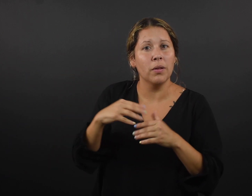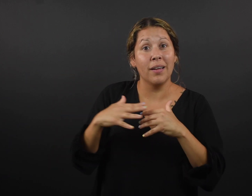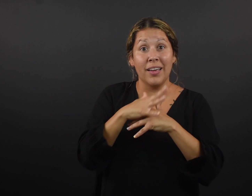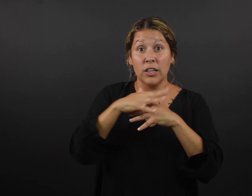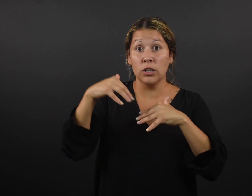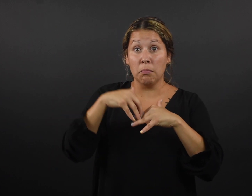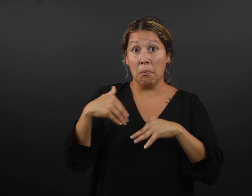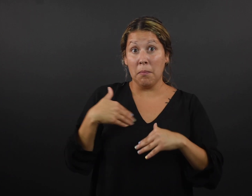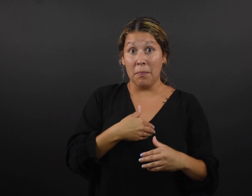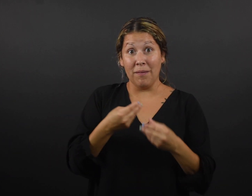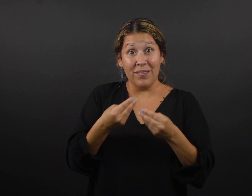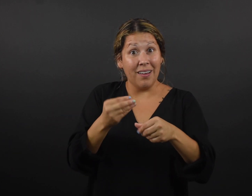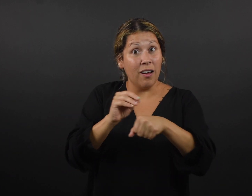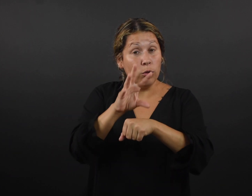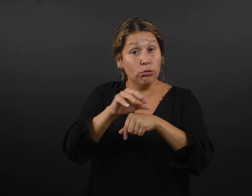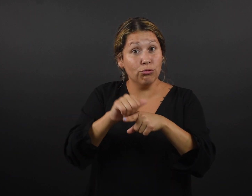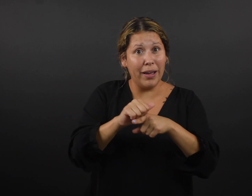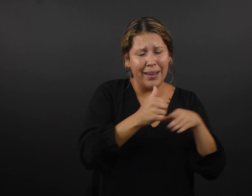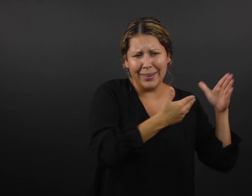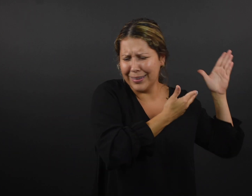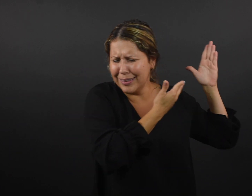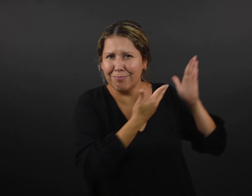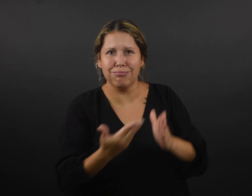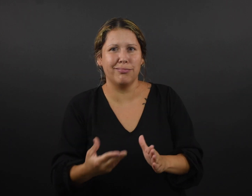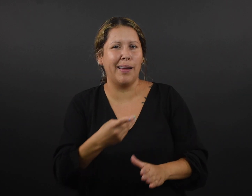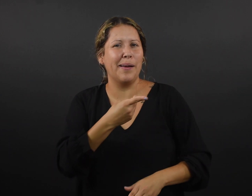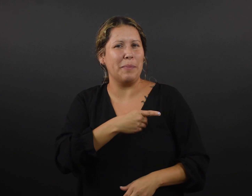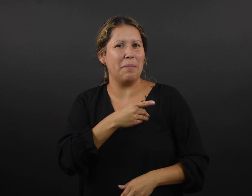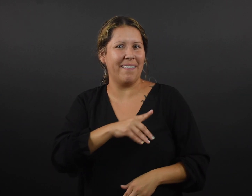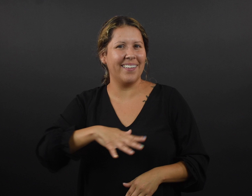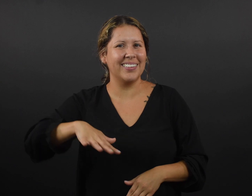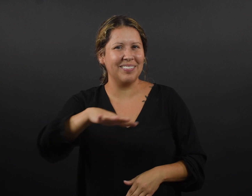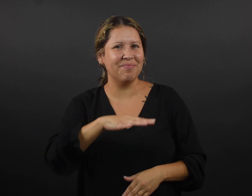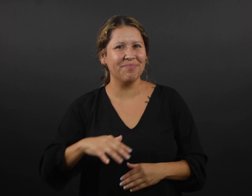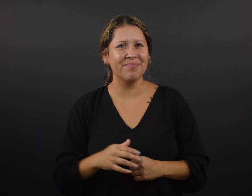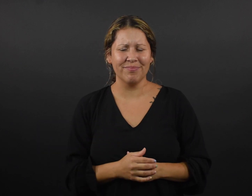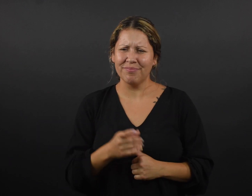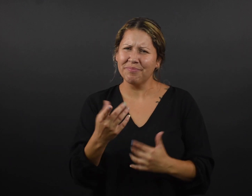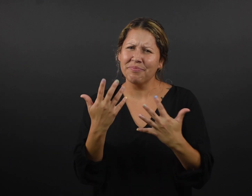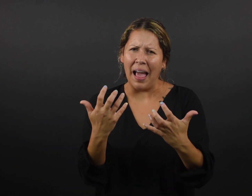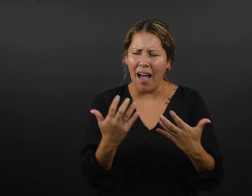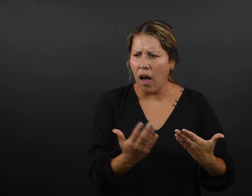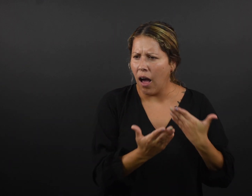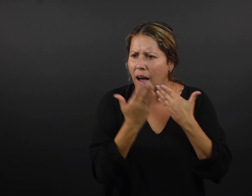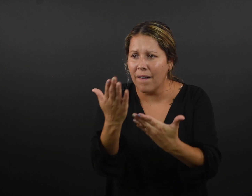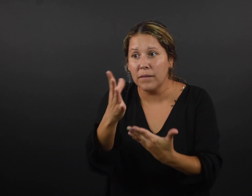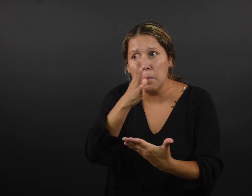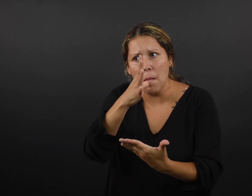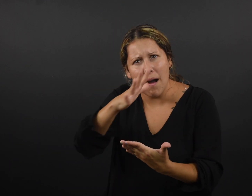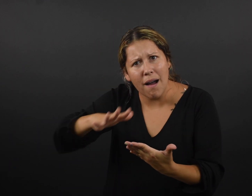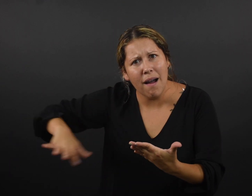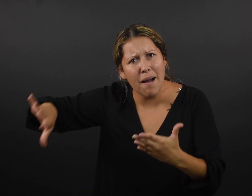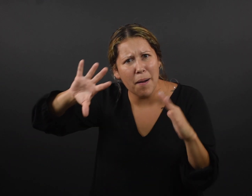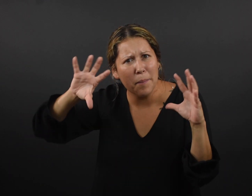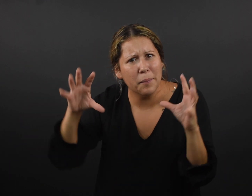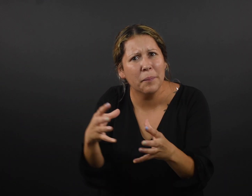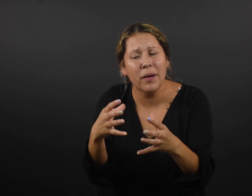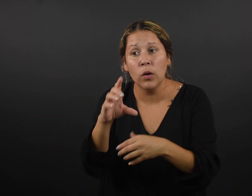Indigenous breastfeeding counselor training to Minneapolis. They would like to offer it to moms in the groups and doulas